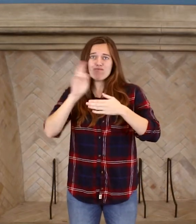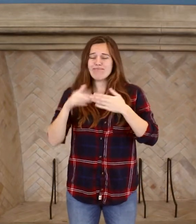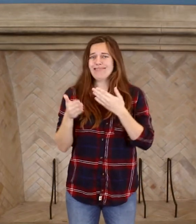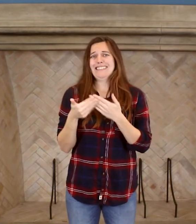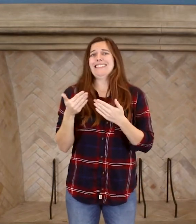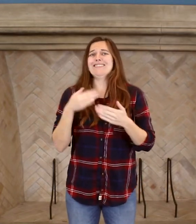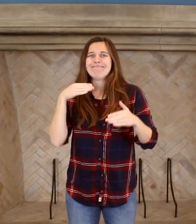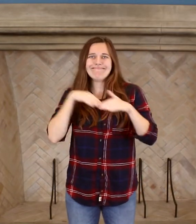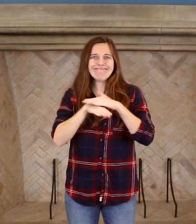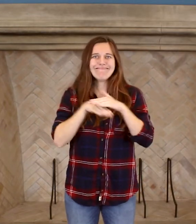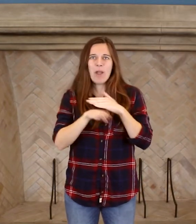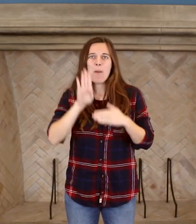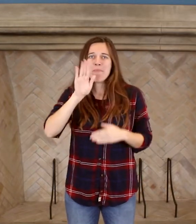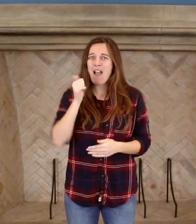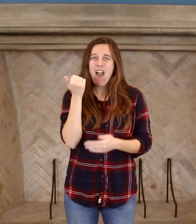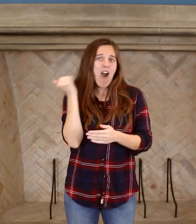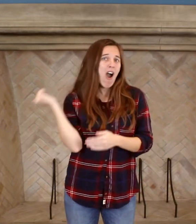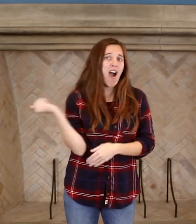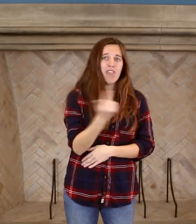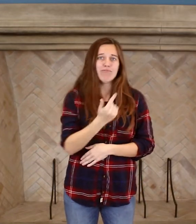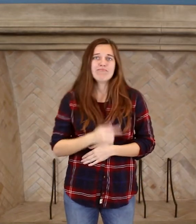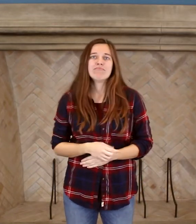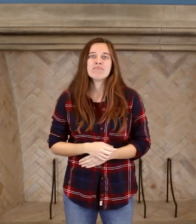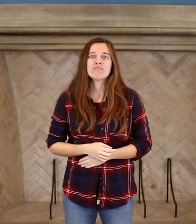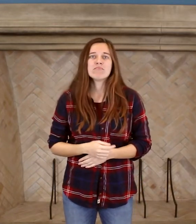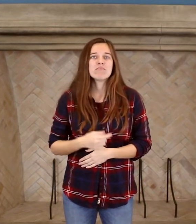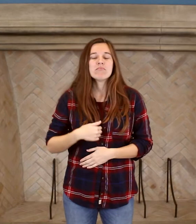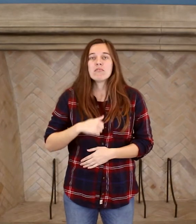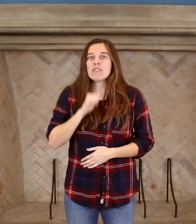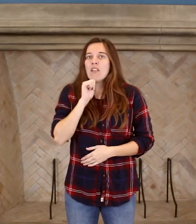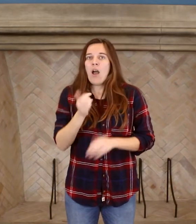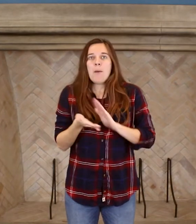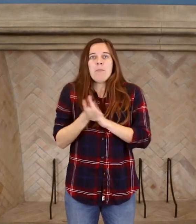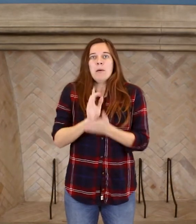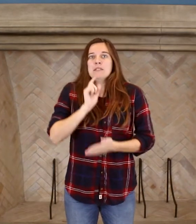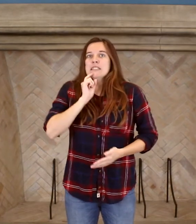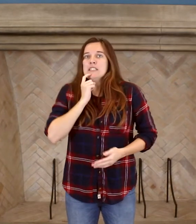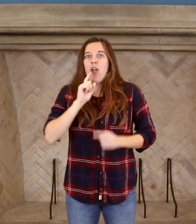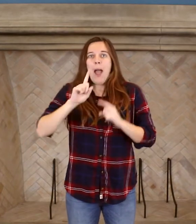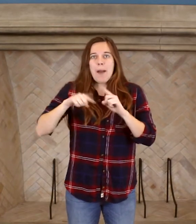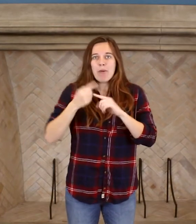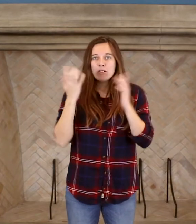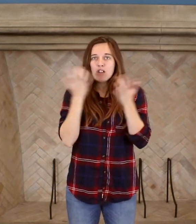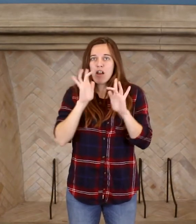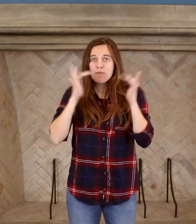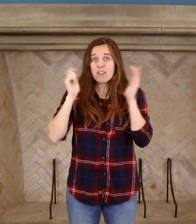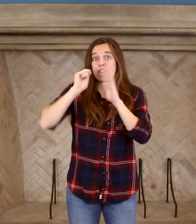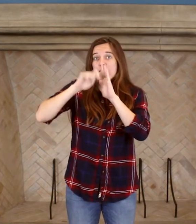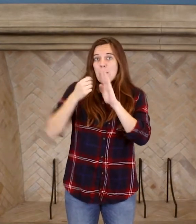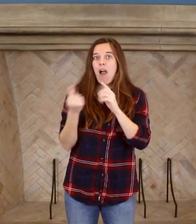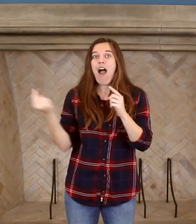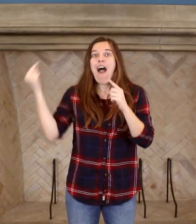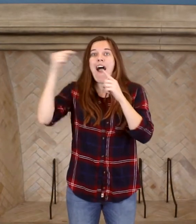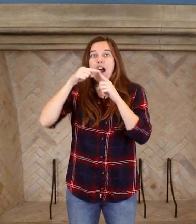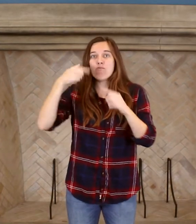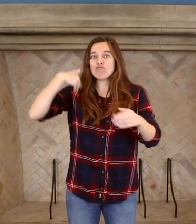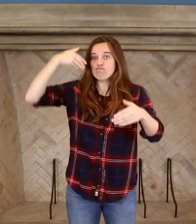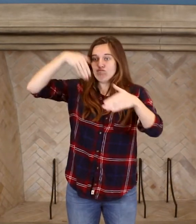and have everyone show their talents and skills. And the result is that it'd be accessible for everyone. Now, I really didn't